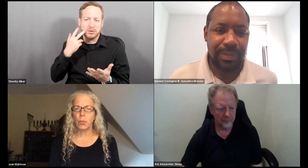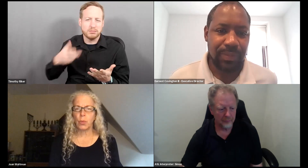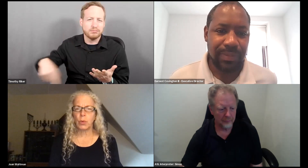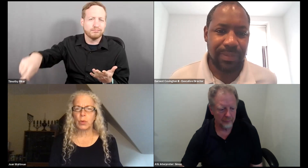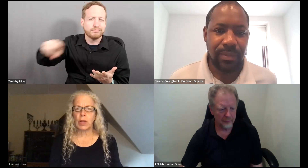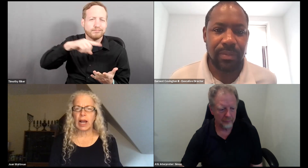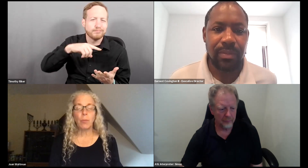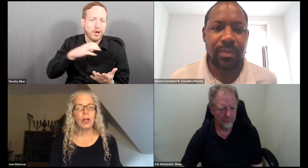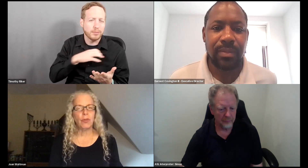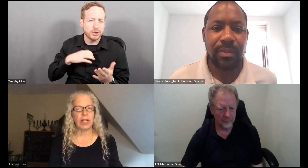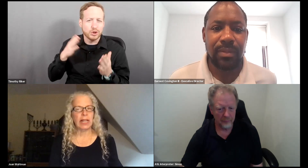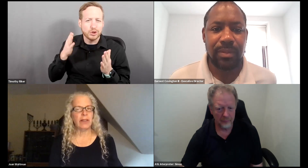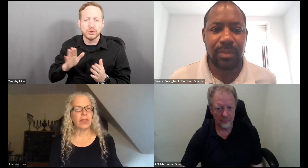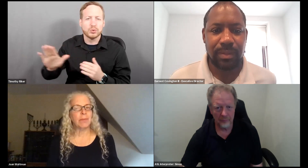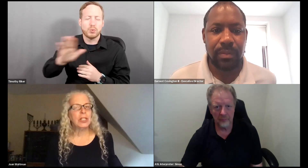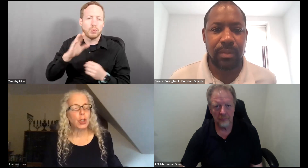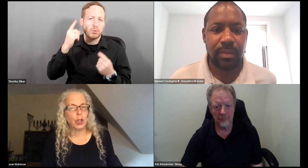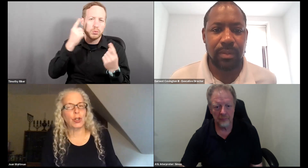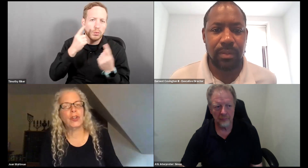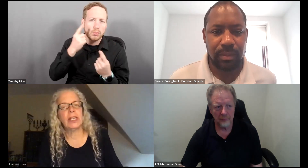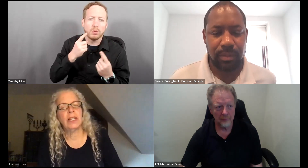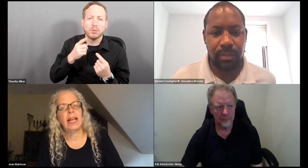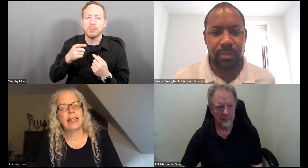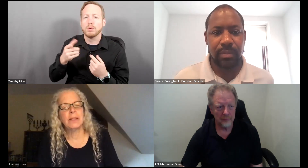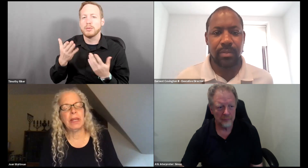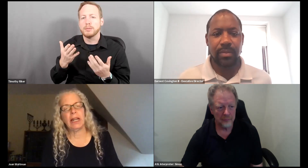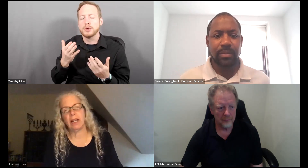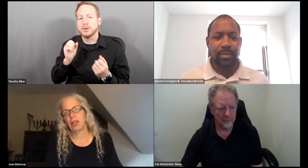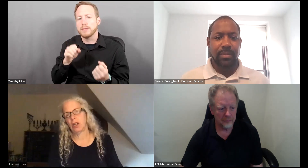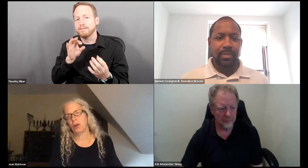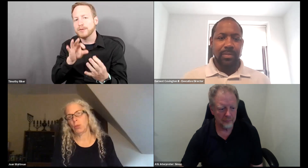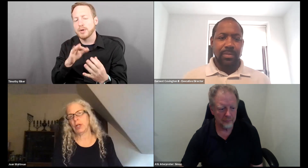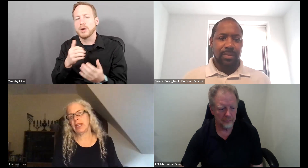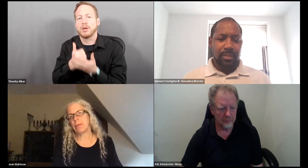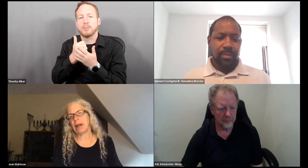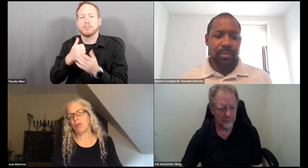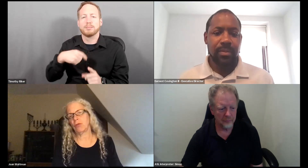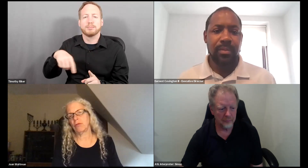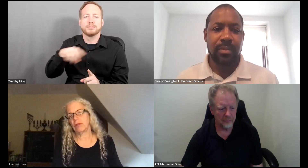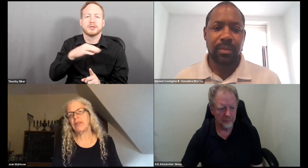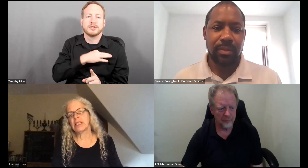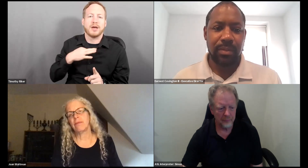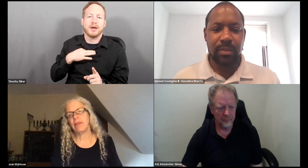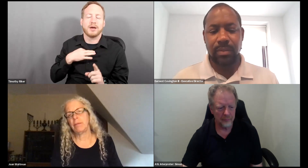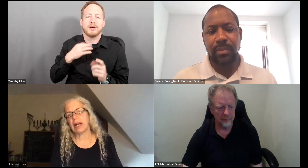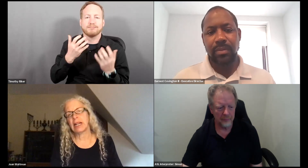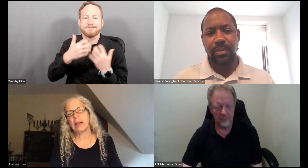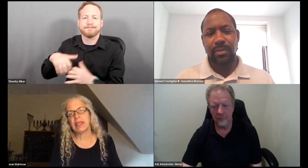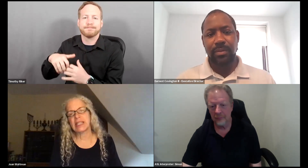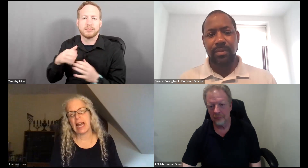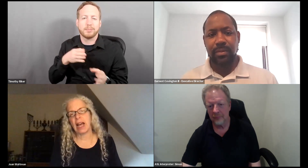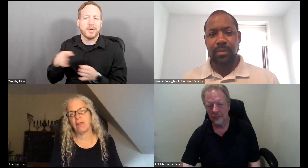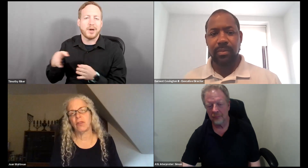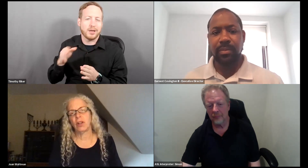So I'm wondering if the commissioners at this meeting would think about giving some feedback to